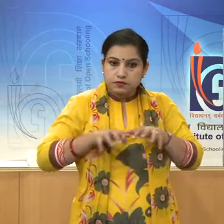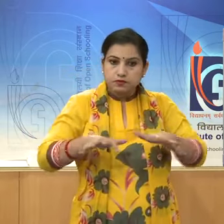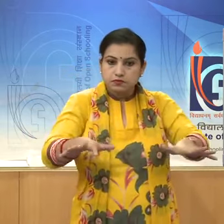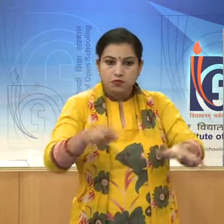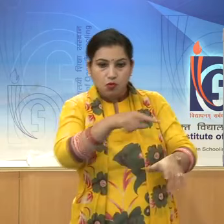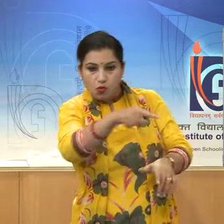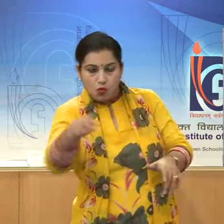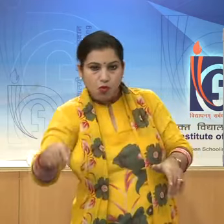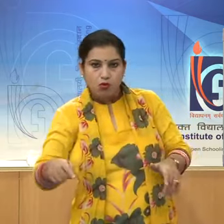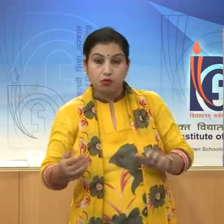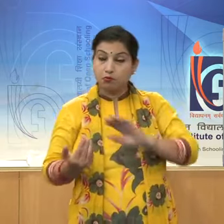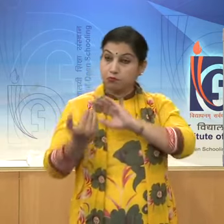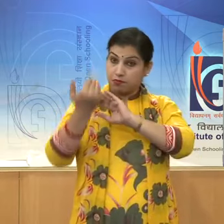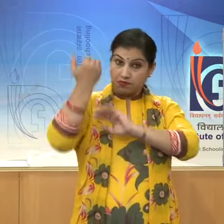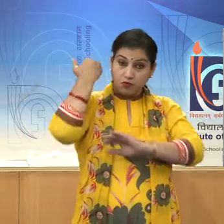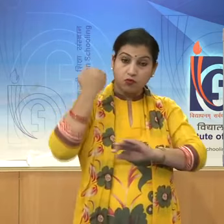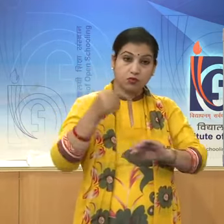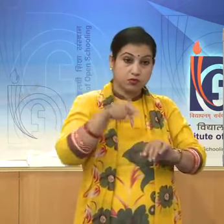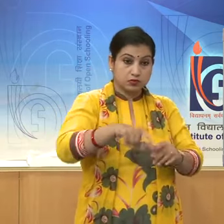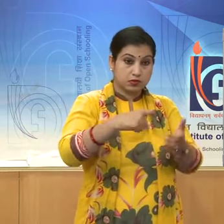spreads from early Renaissance,